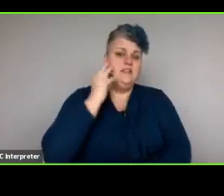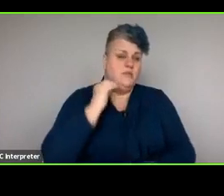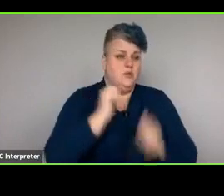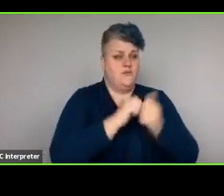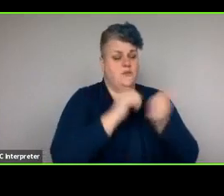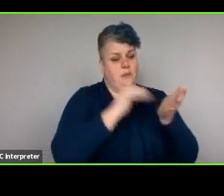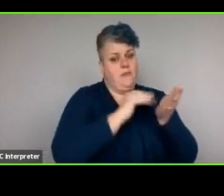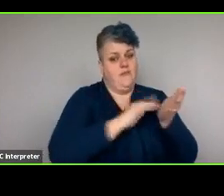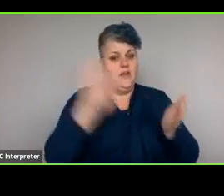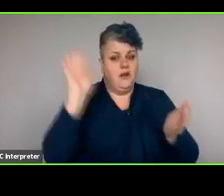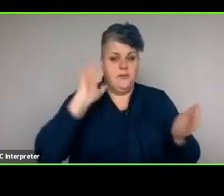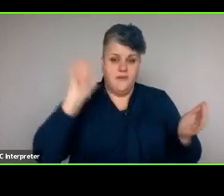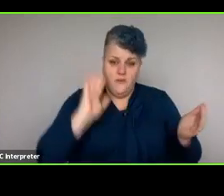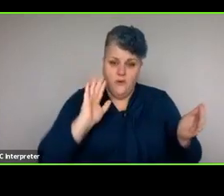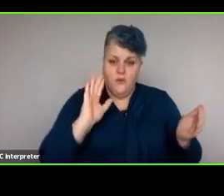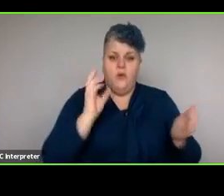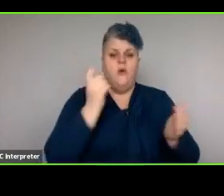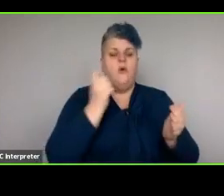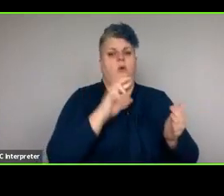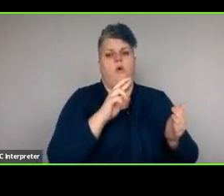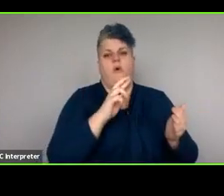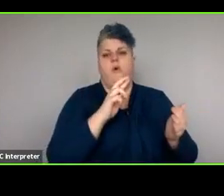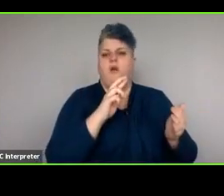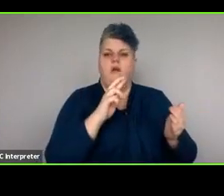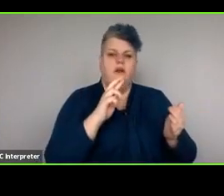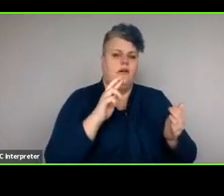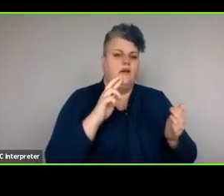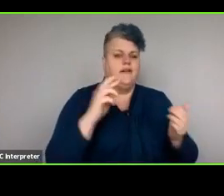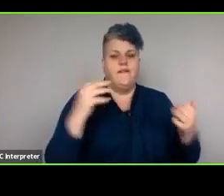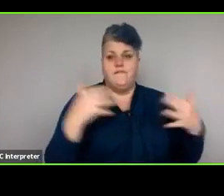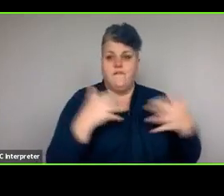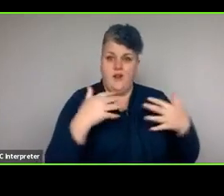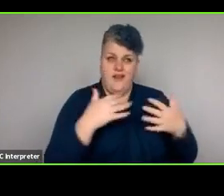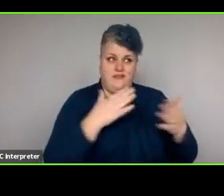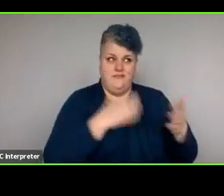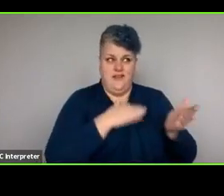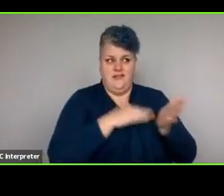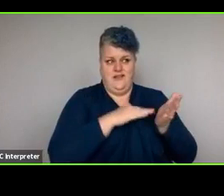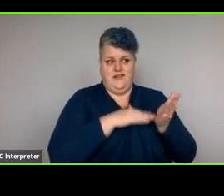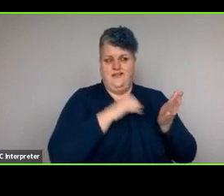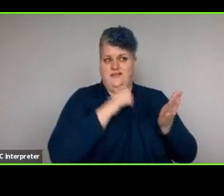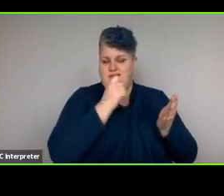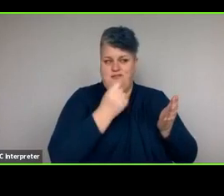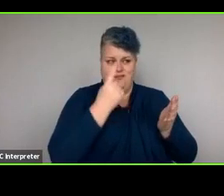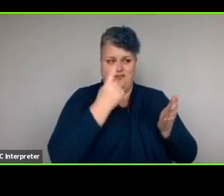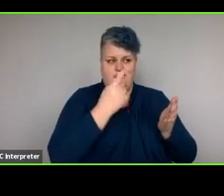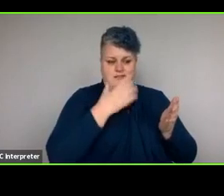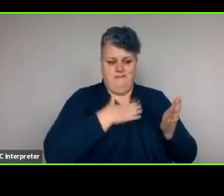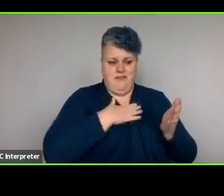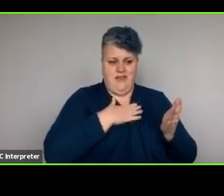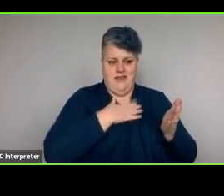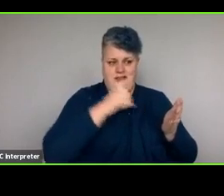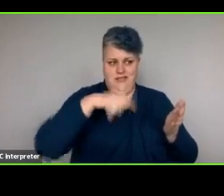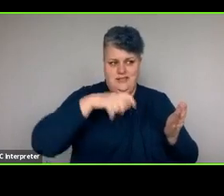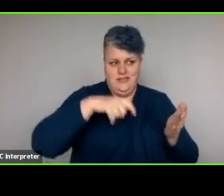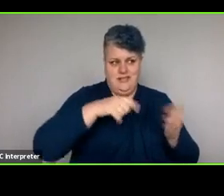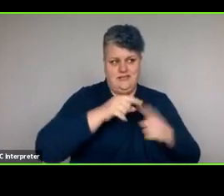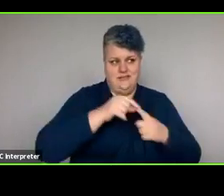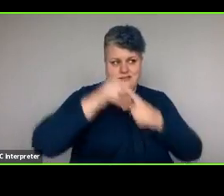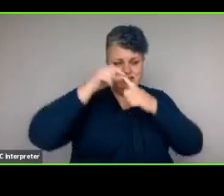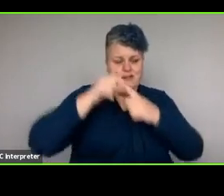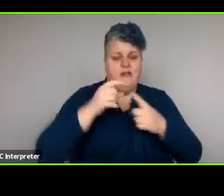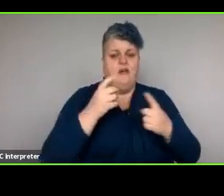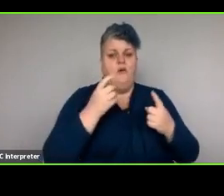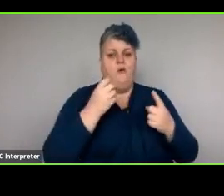in the past, or maybe you're just afraid that your healthcare provider is not going to understand your unique needs, or you're just